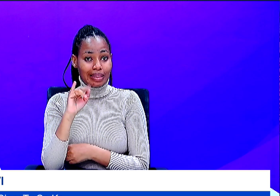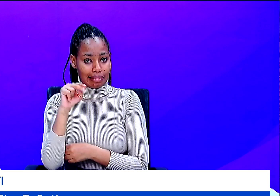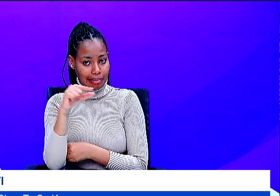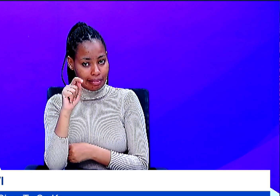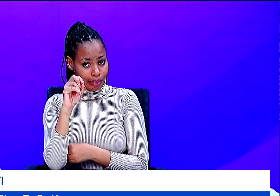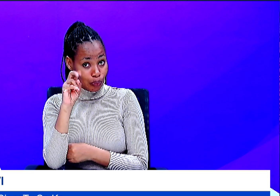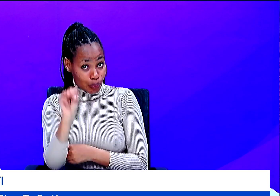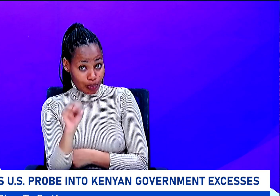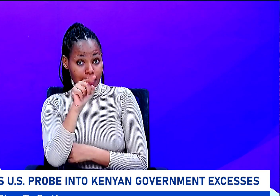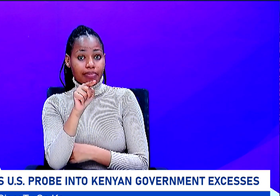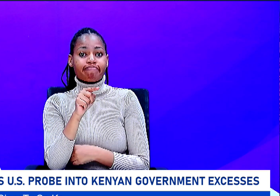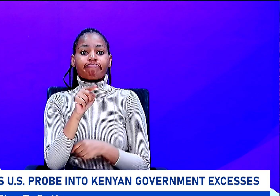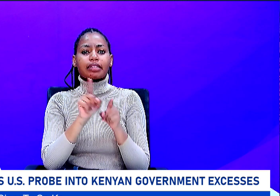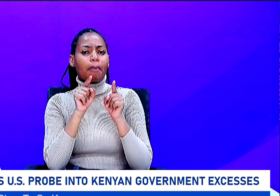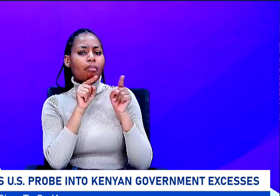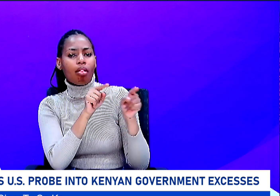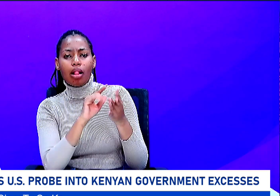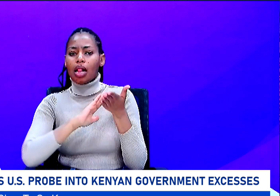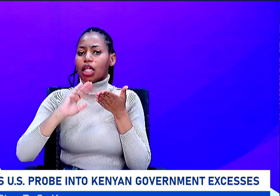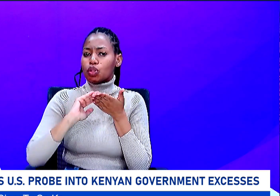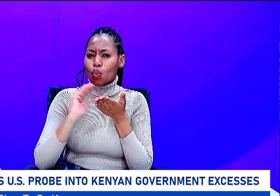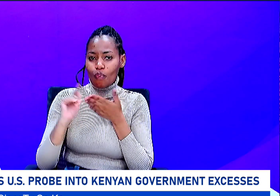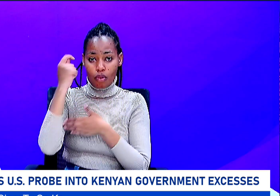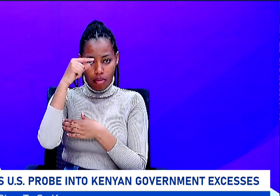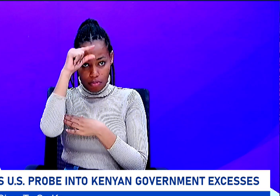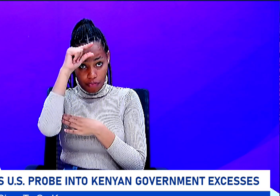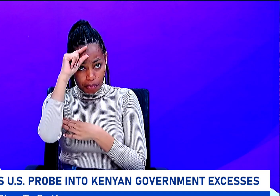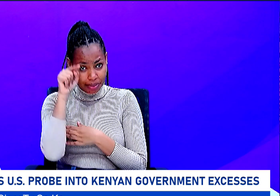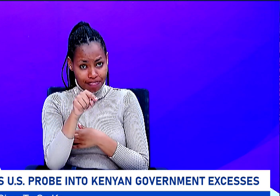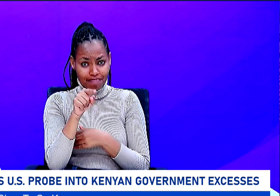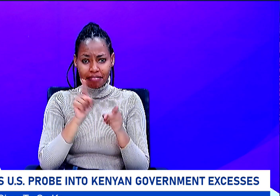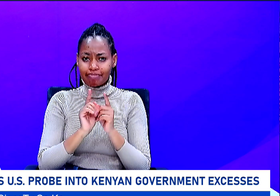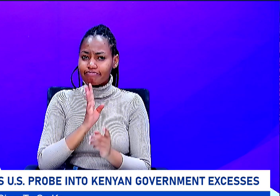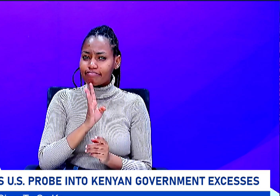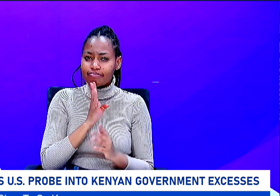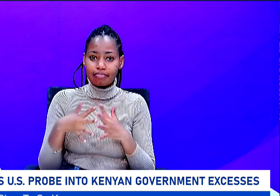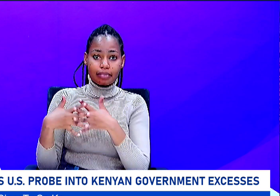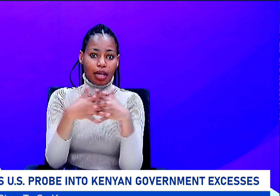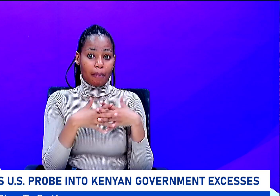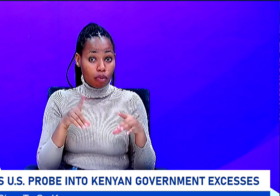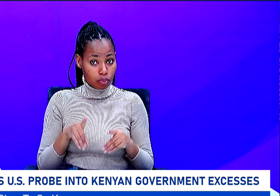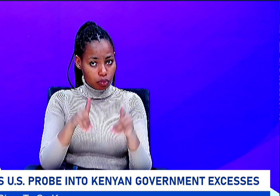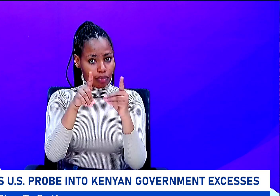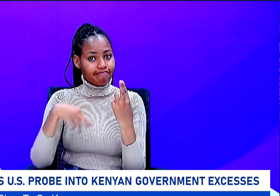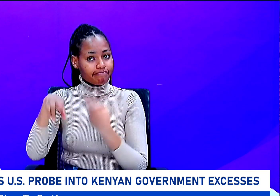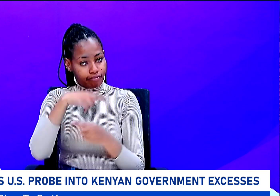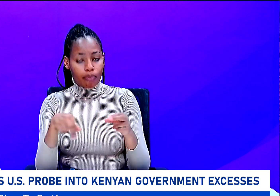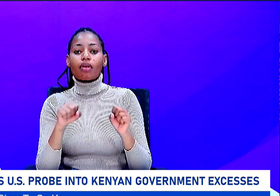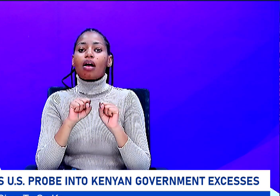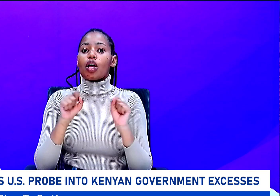Gachagua has affirmed his support for Washington's probe into alleged excesses by the